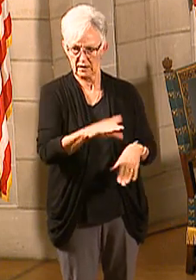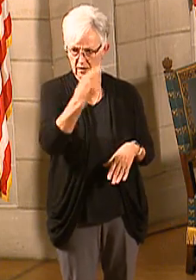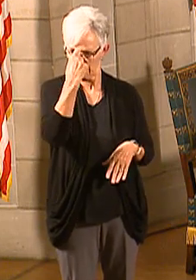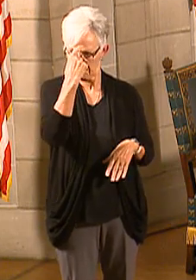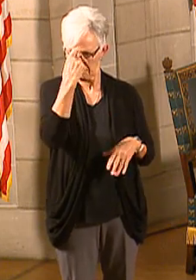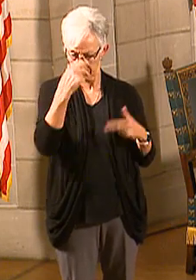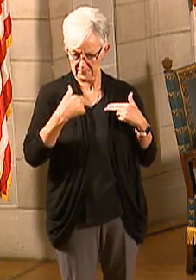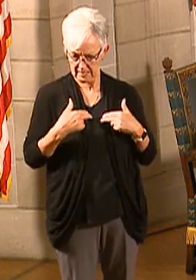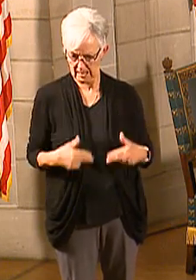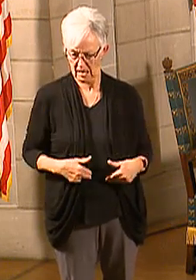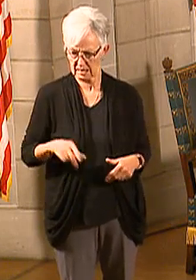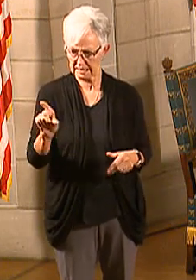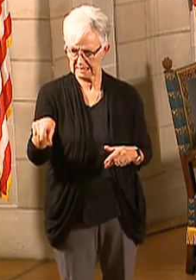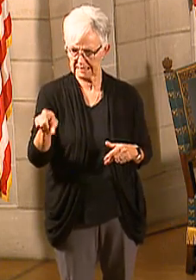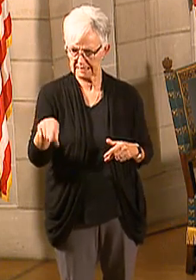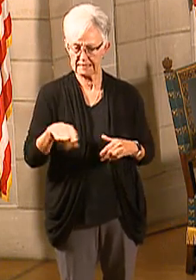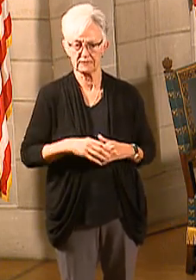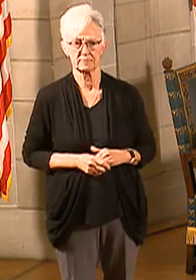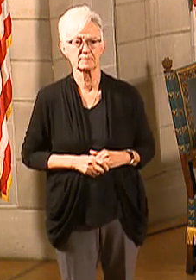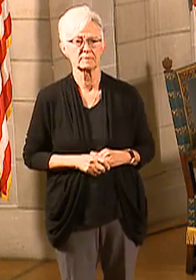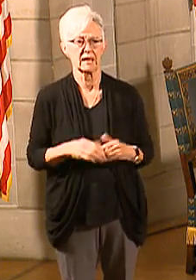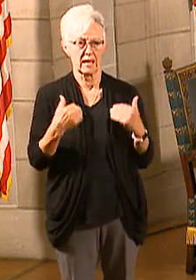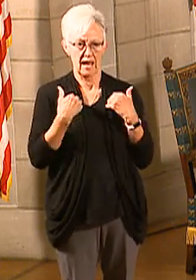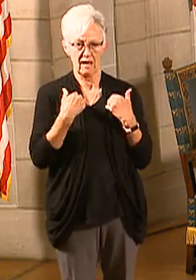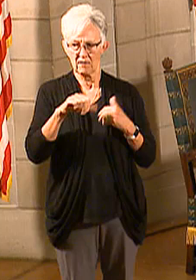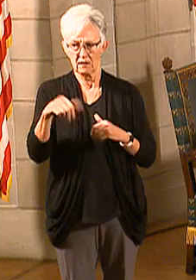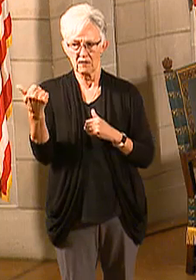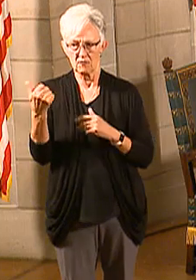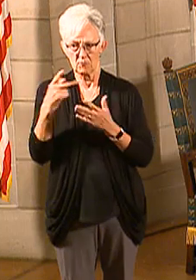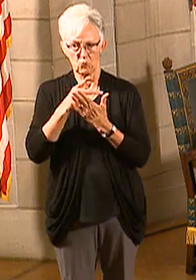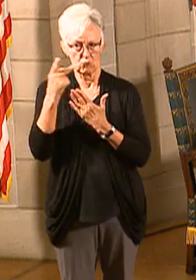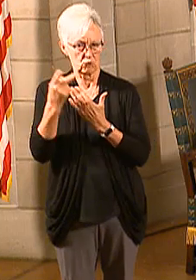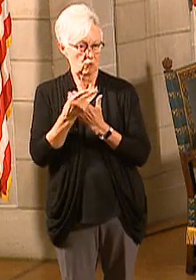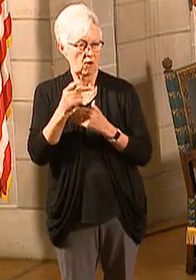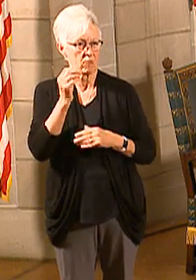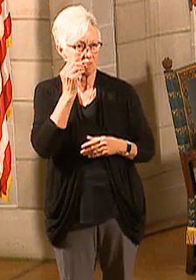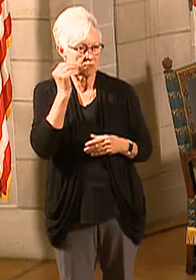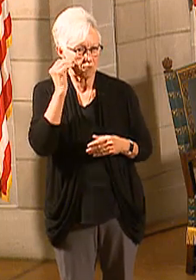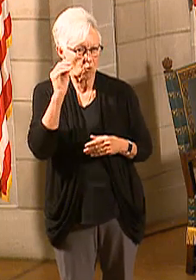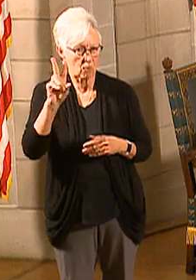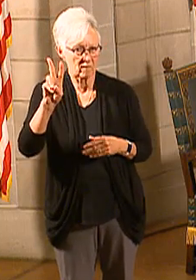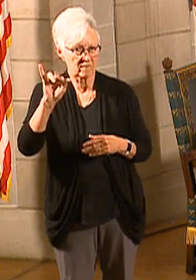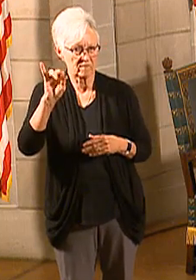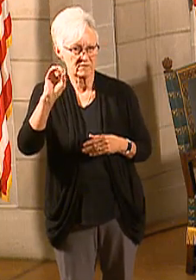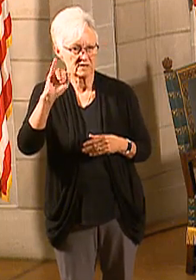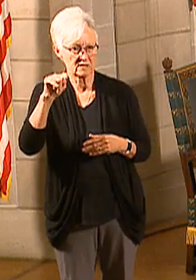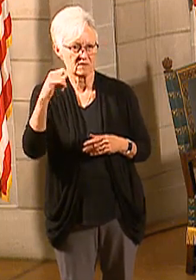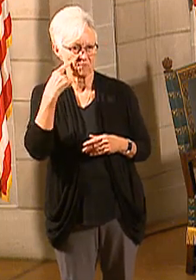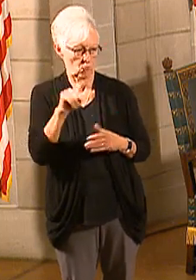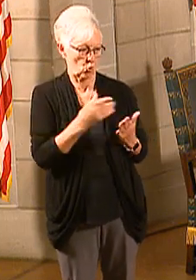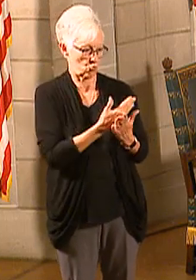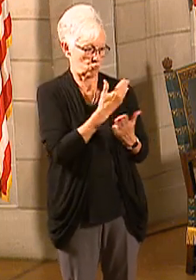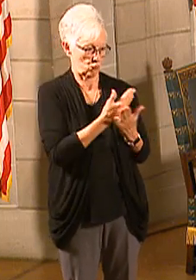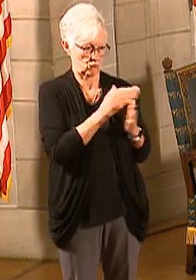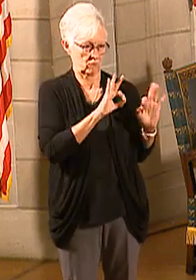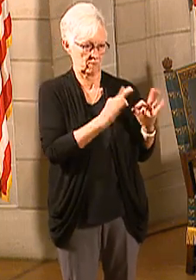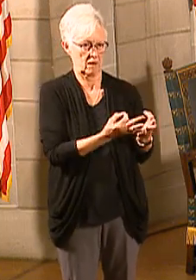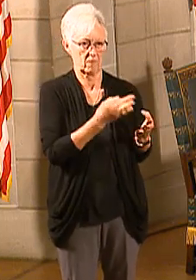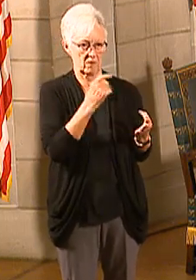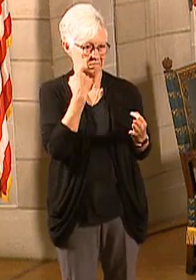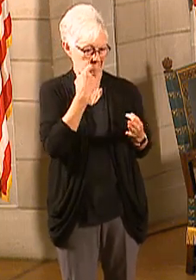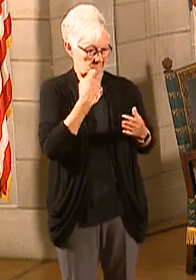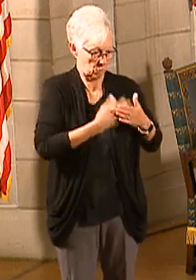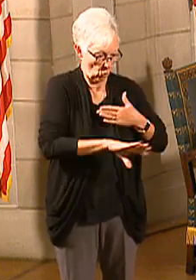happening again on October 1. This is a home visiting program for new and expecting parents and families with children who are at risk for